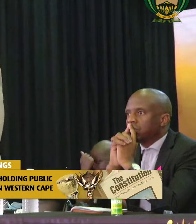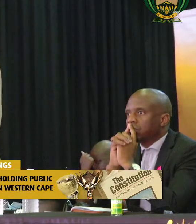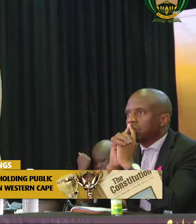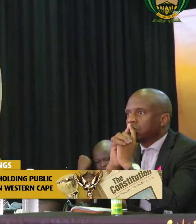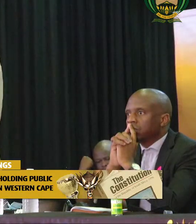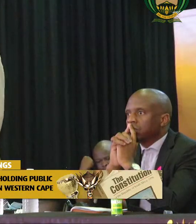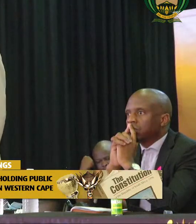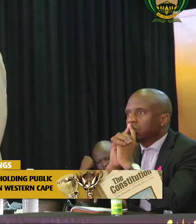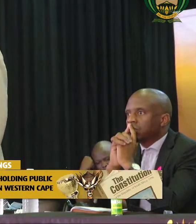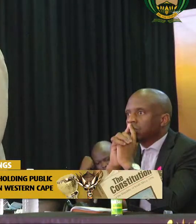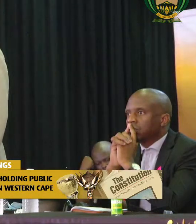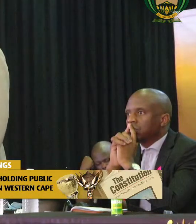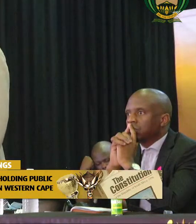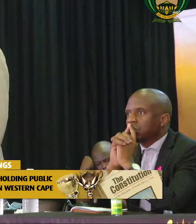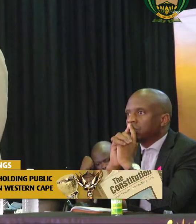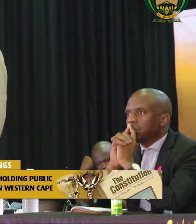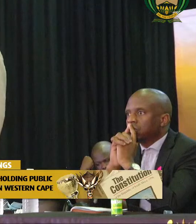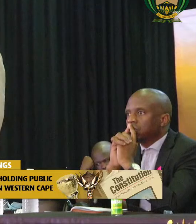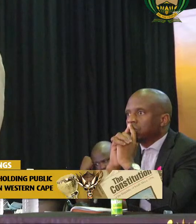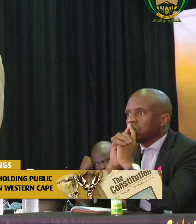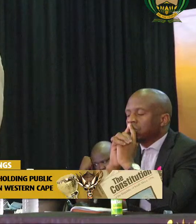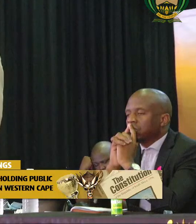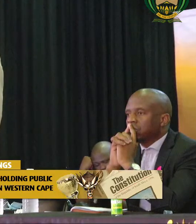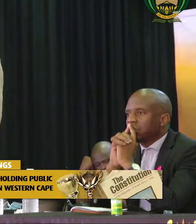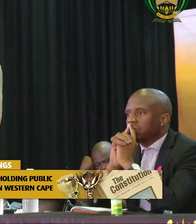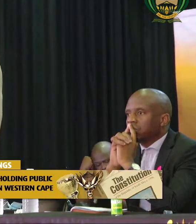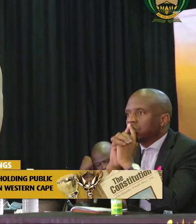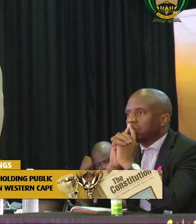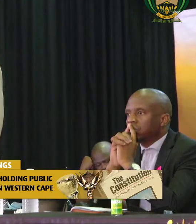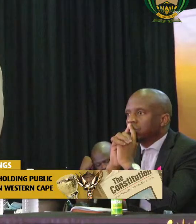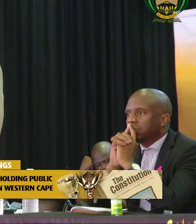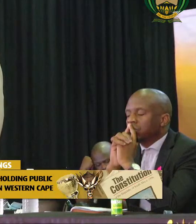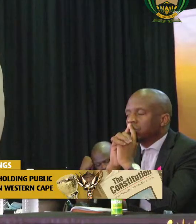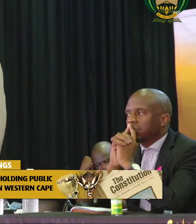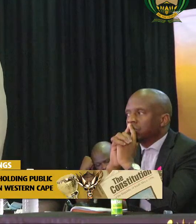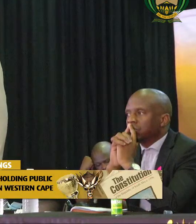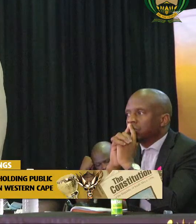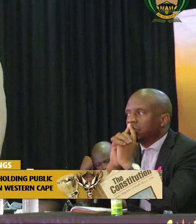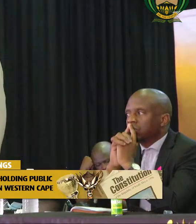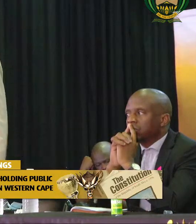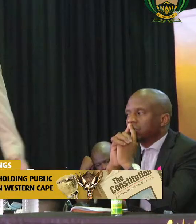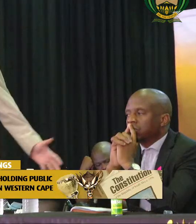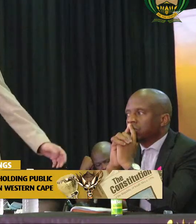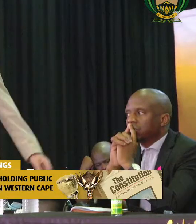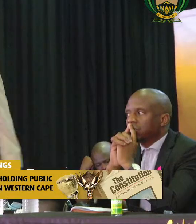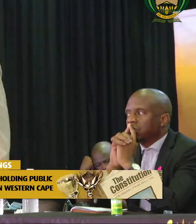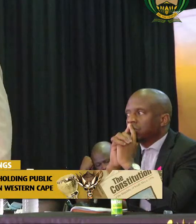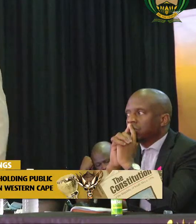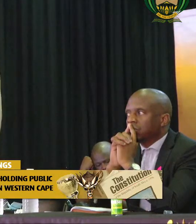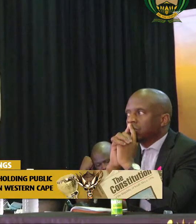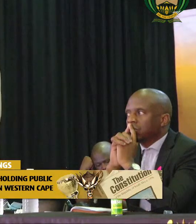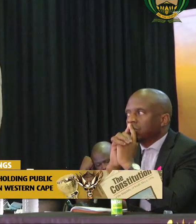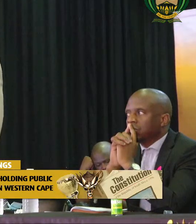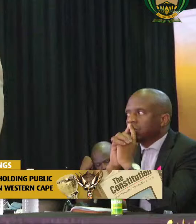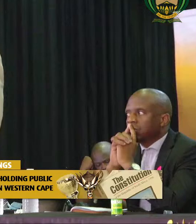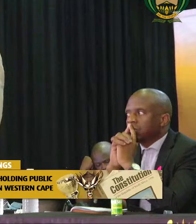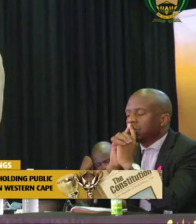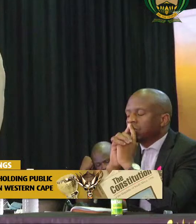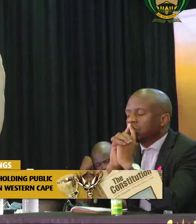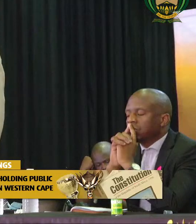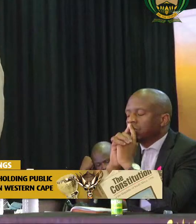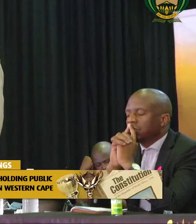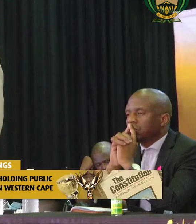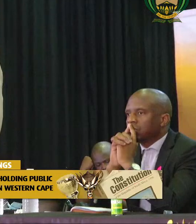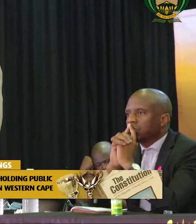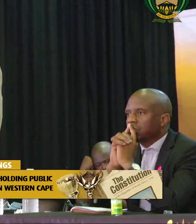this process. This is the last place that we are at. And thank you once again, and thank you to the staff for their